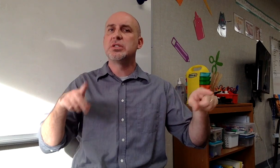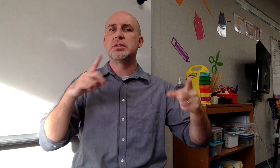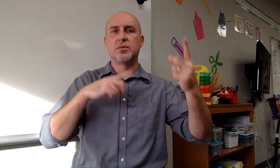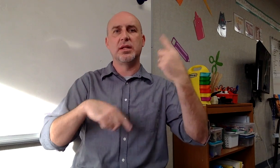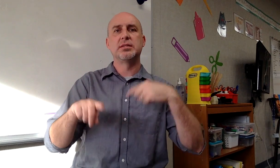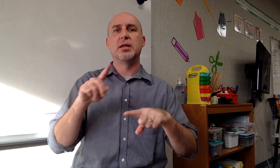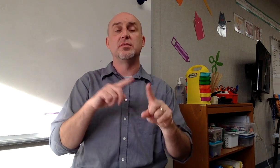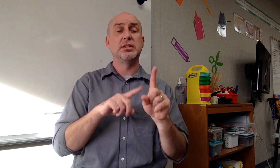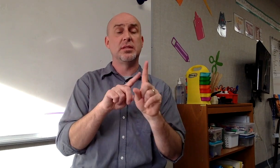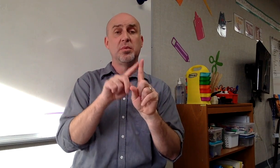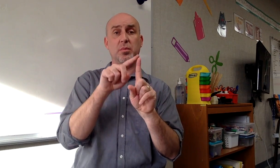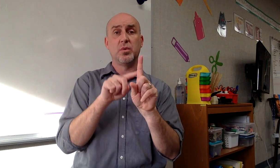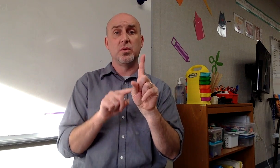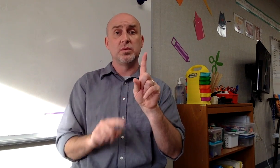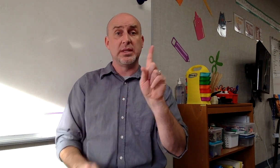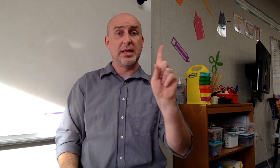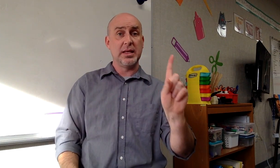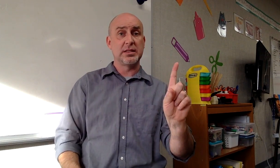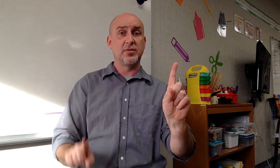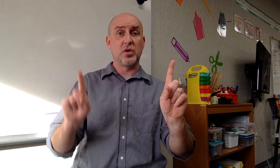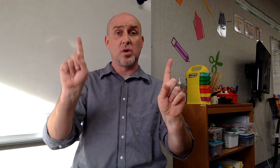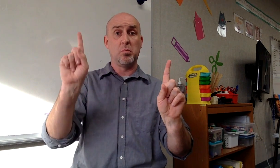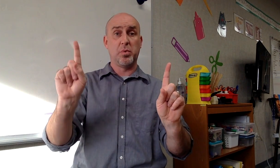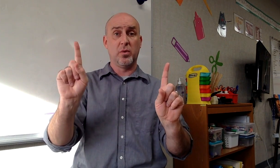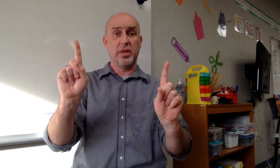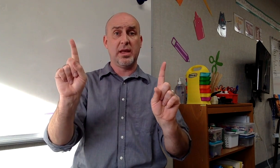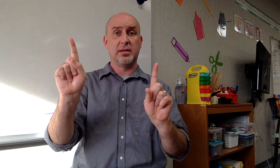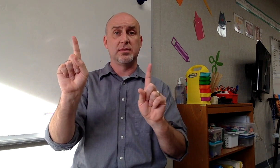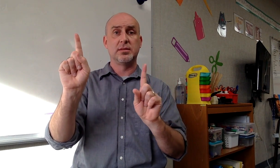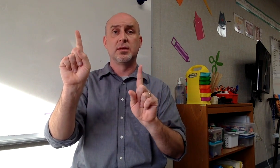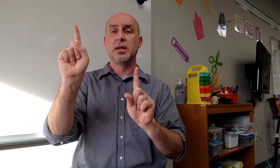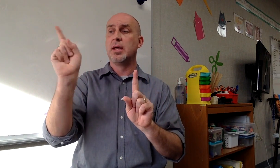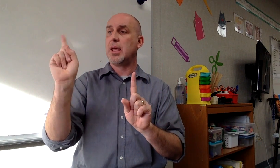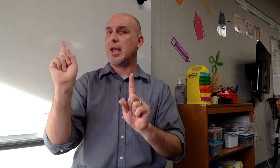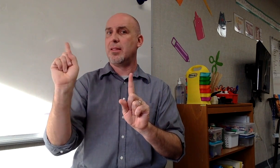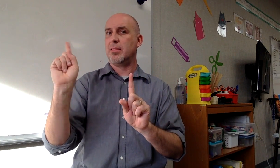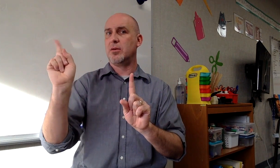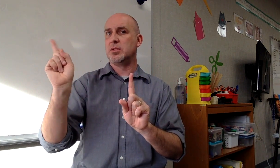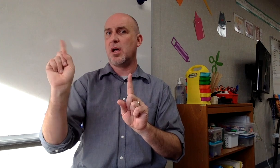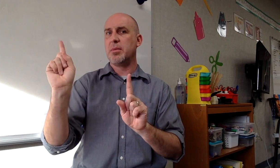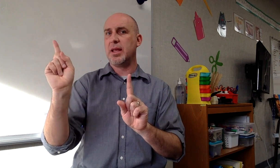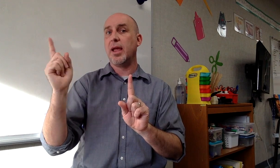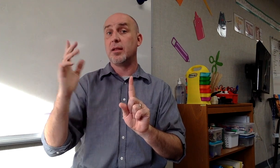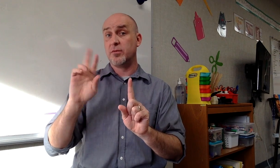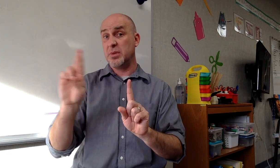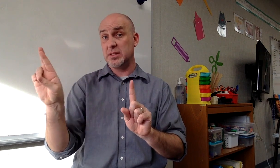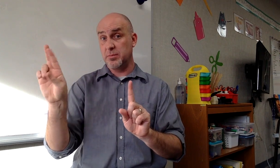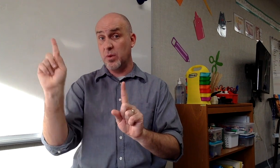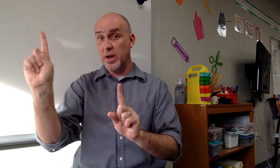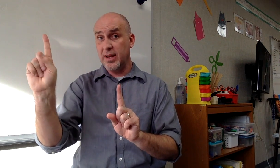for that sign. I've seen some people who use index finger on both hands, and their dominant hand, for me it's my right